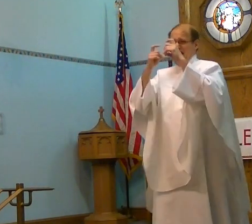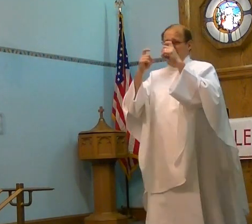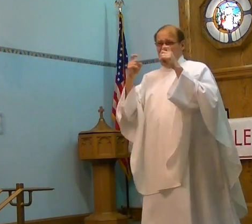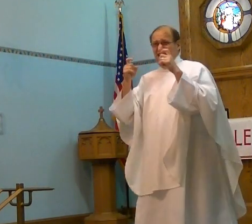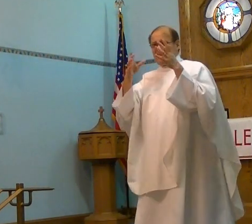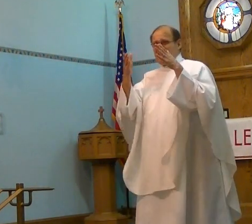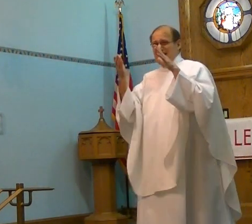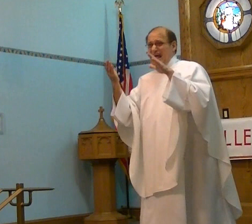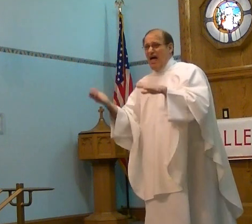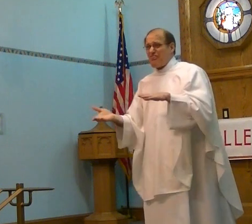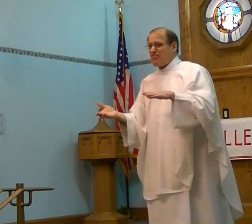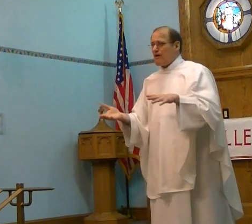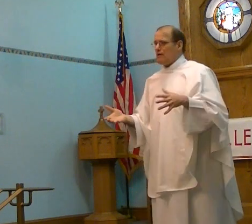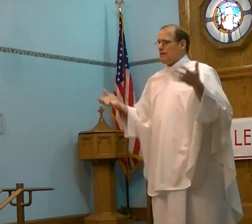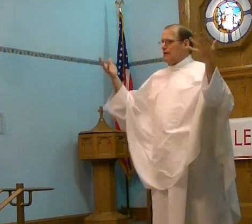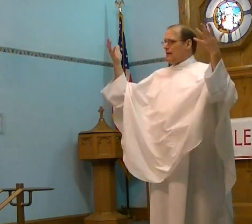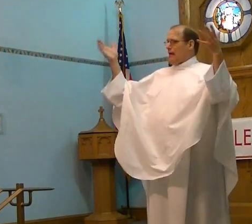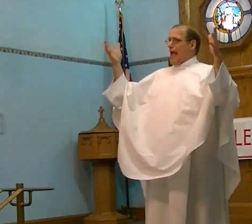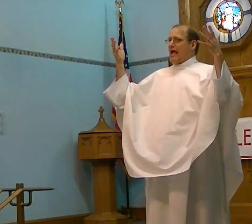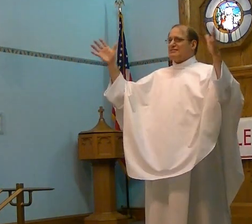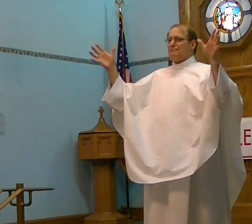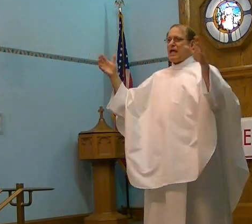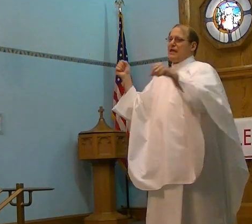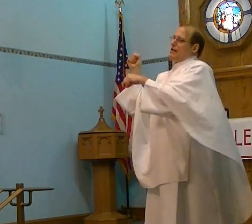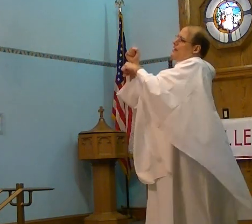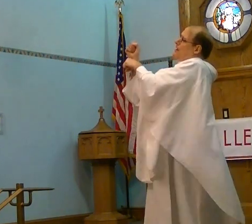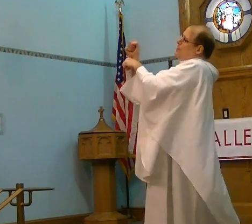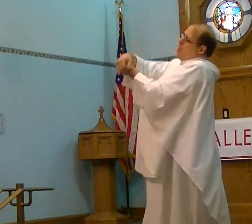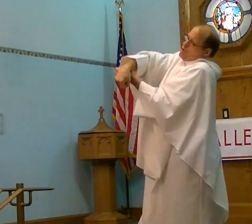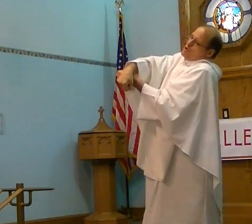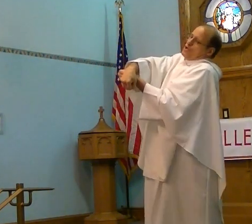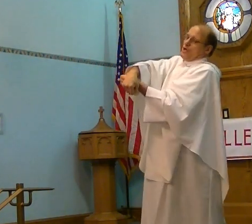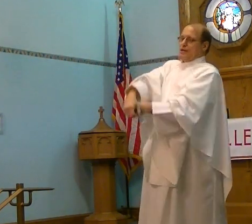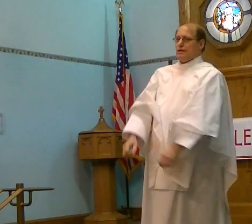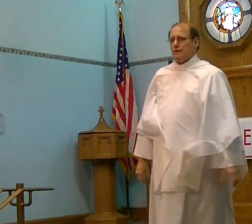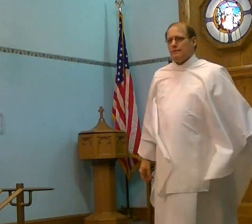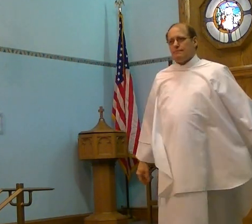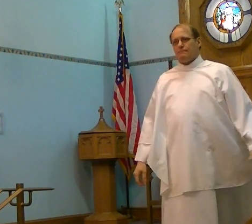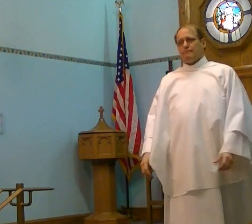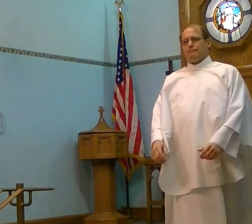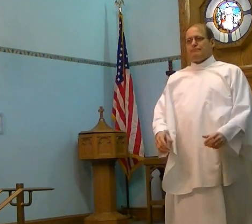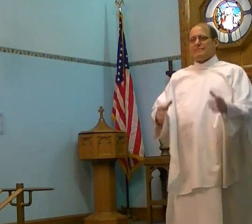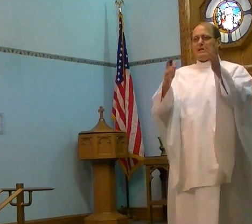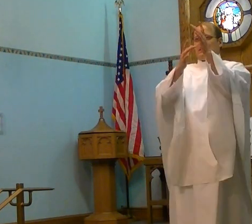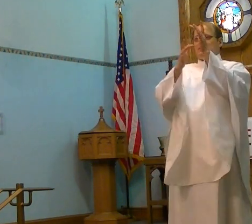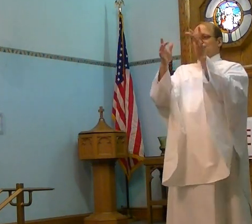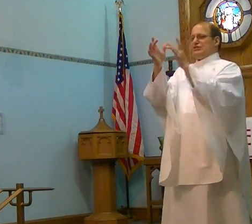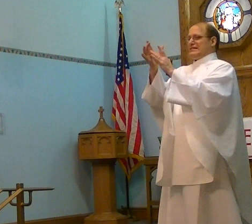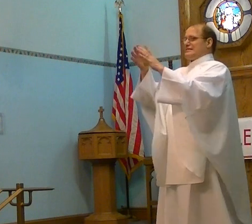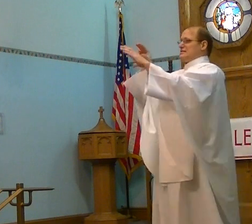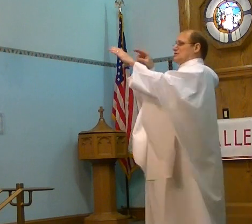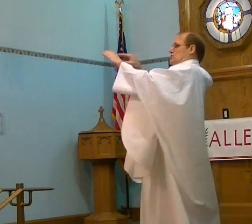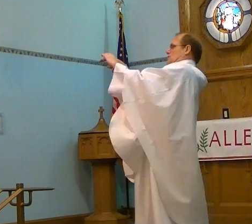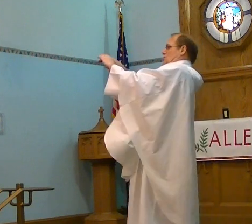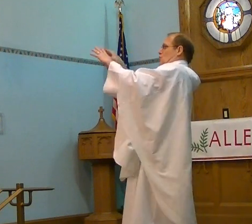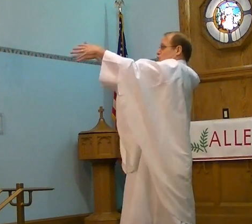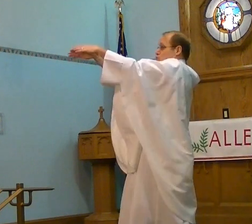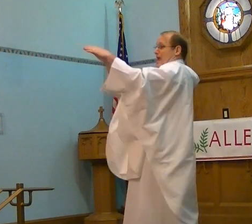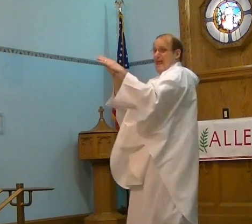ugly death, has been conquered. Jesus, great,